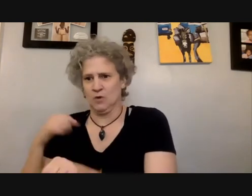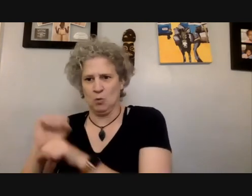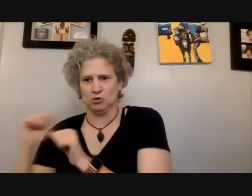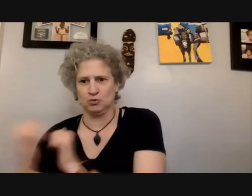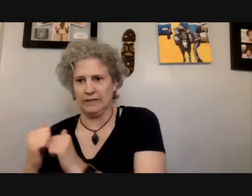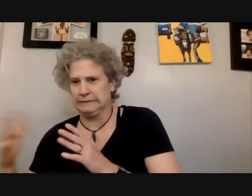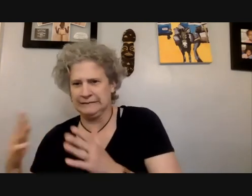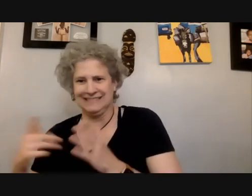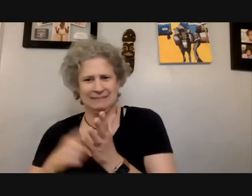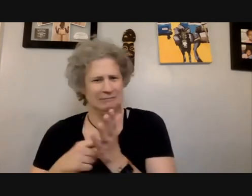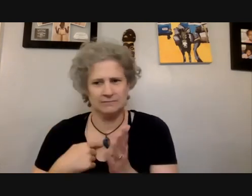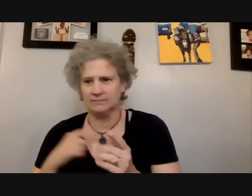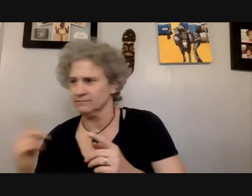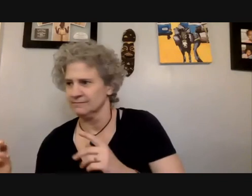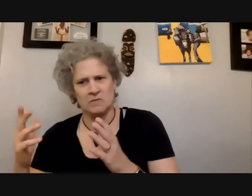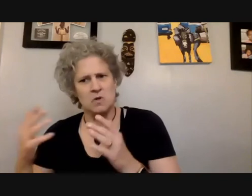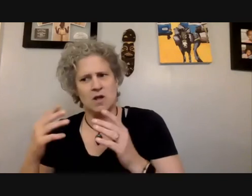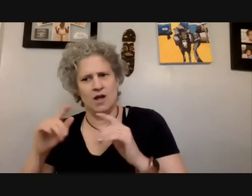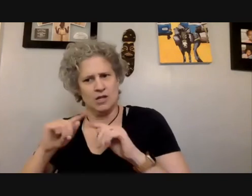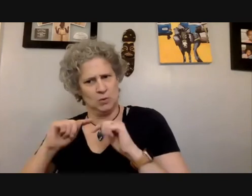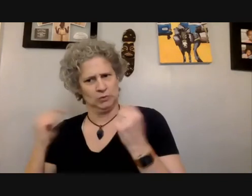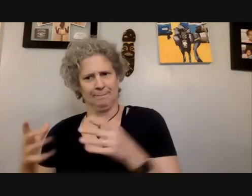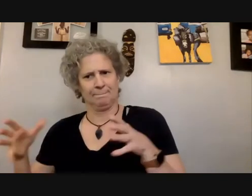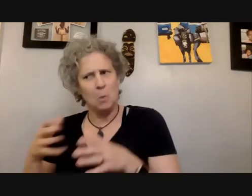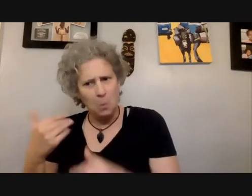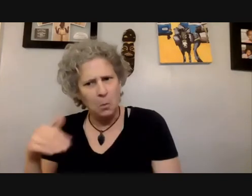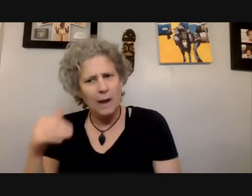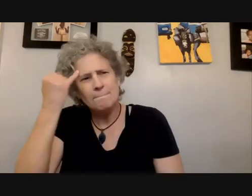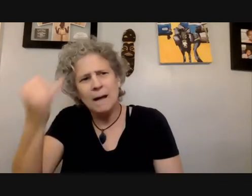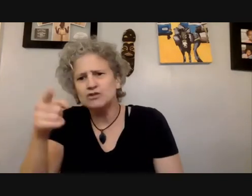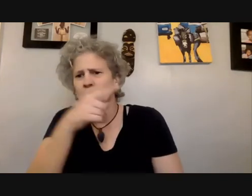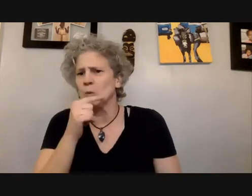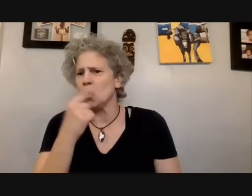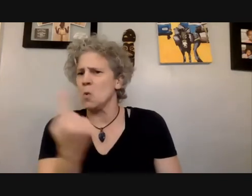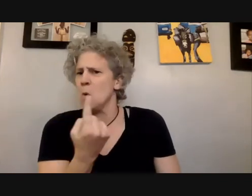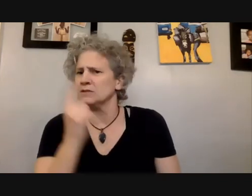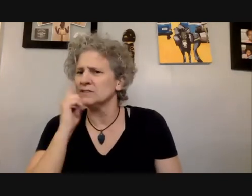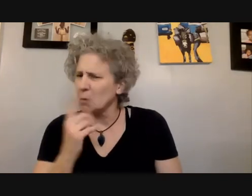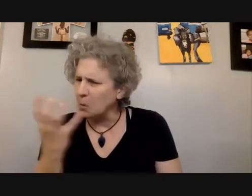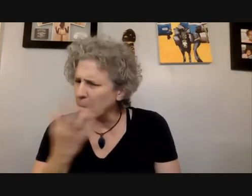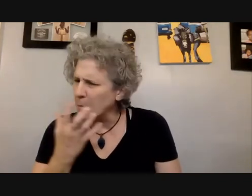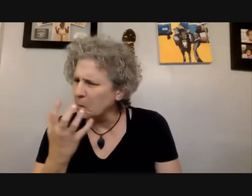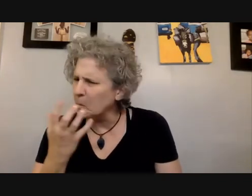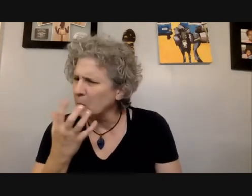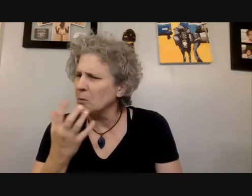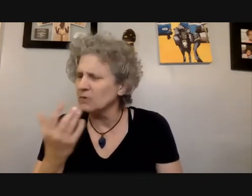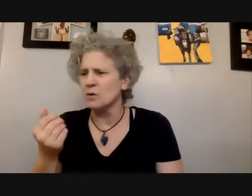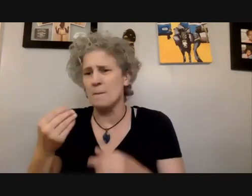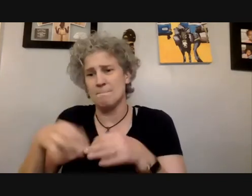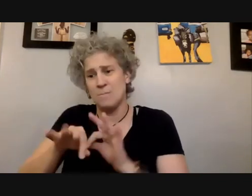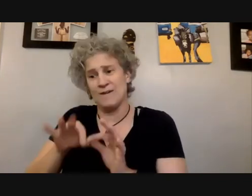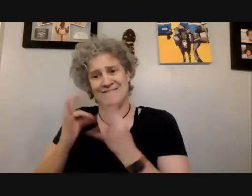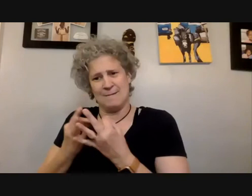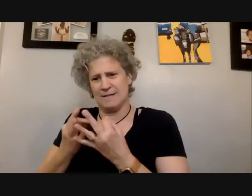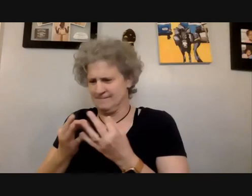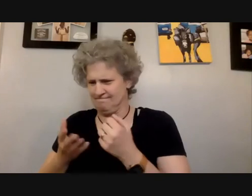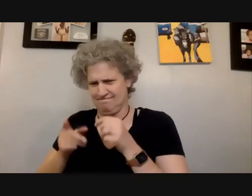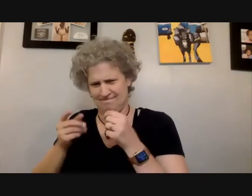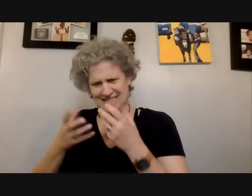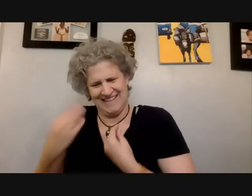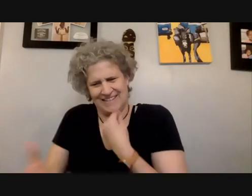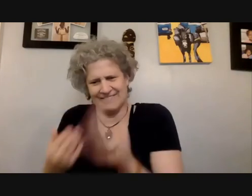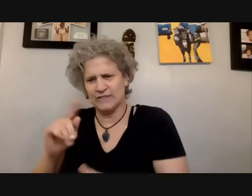I'm bilingual. She also happens to be bilingual, and we have another family member who's well versed in the healthcare system. So they're able to kind of